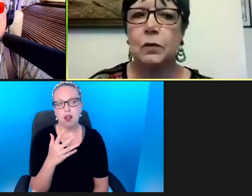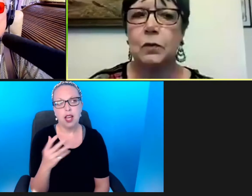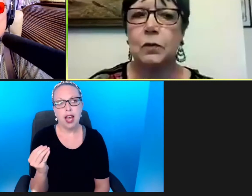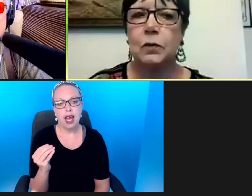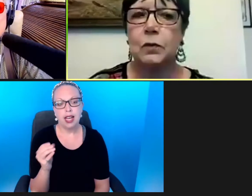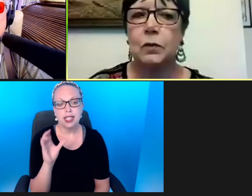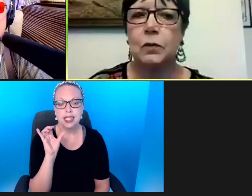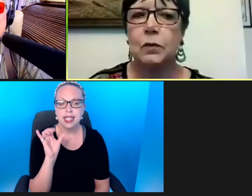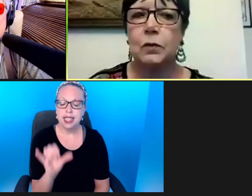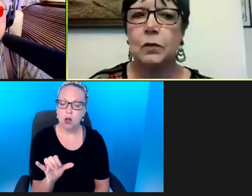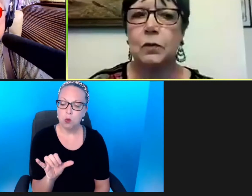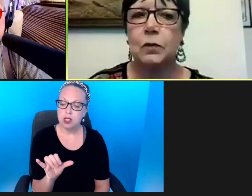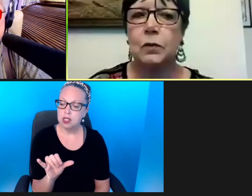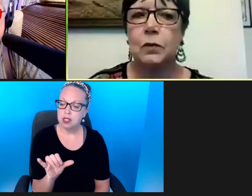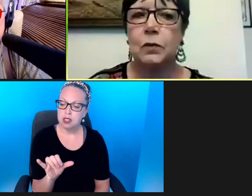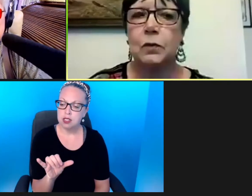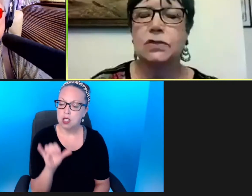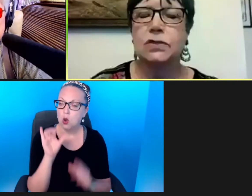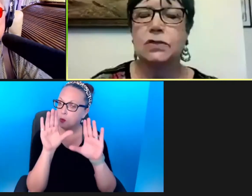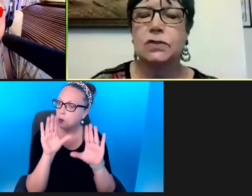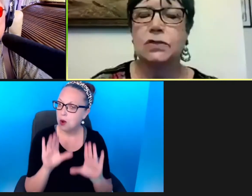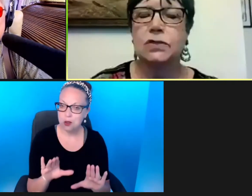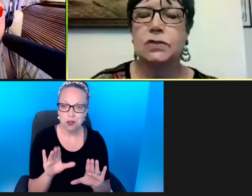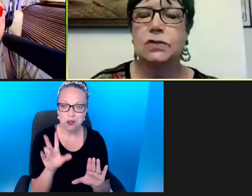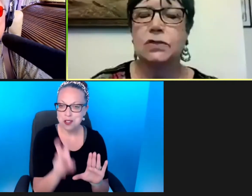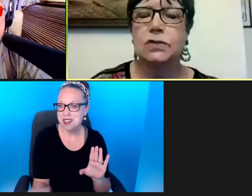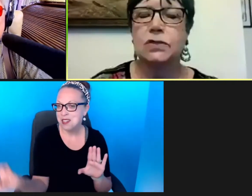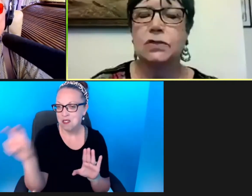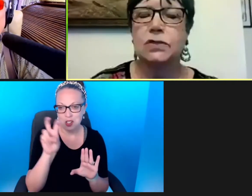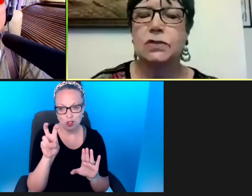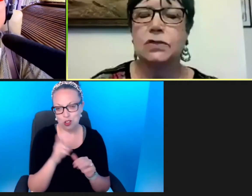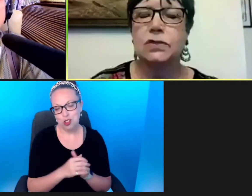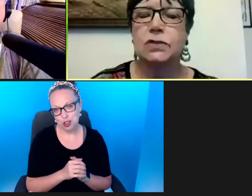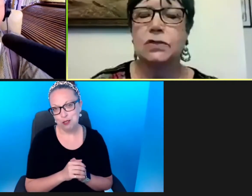was just a wonderful adventure.